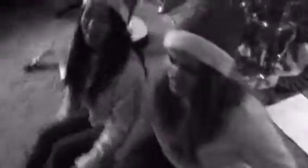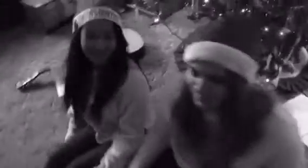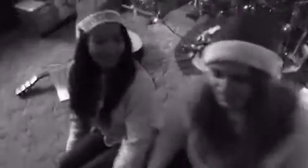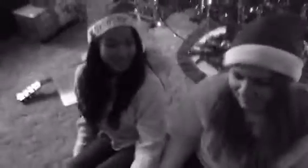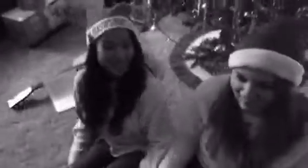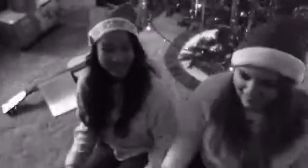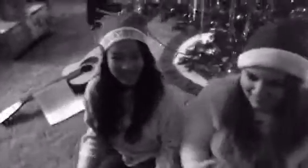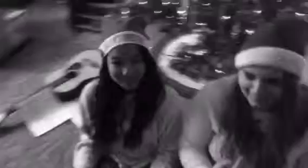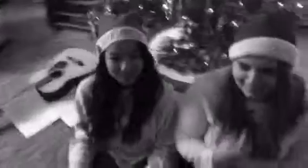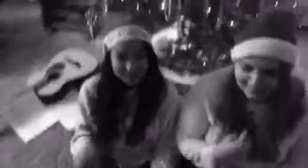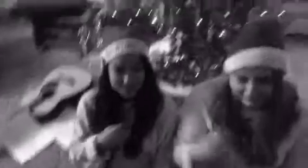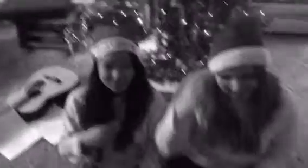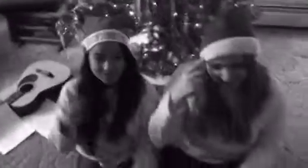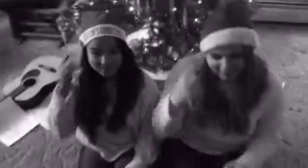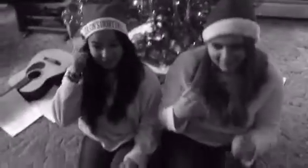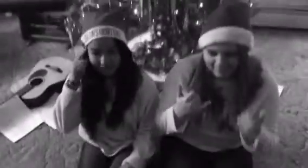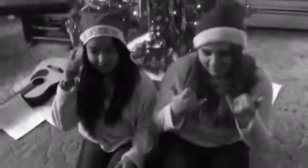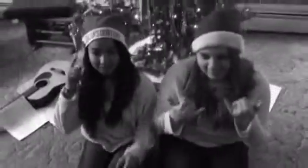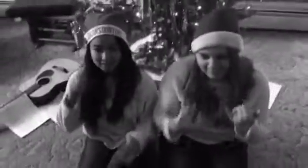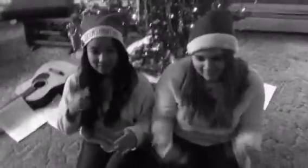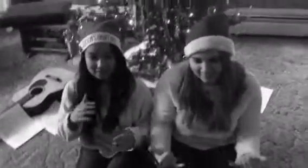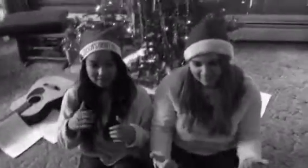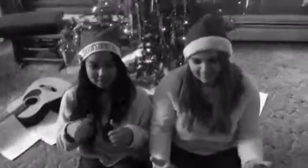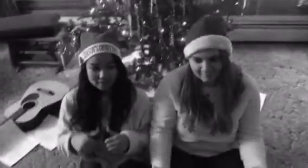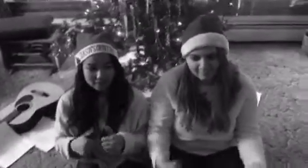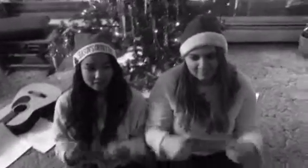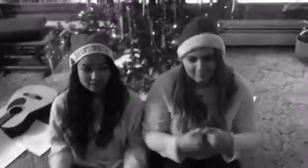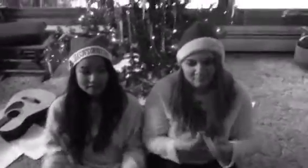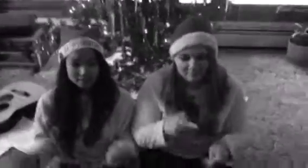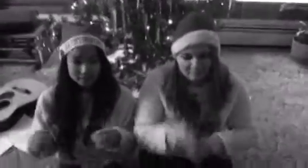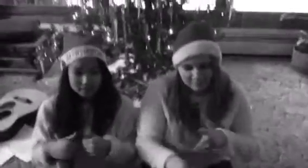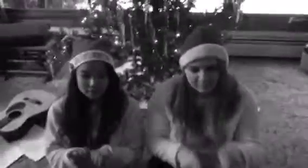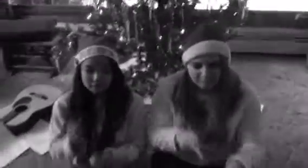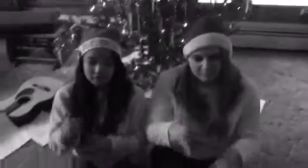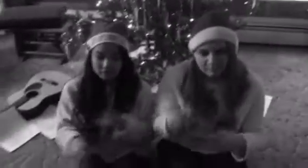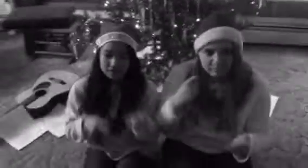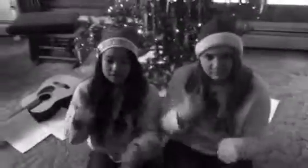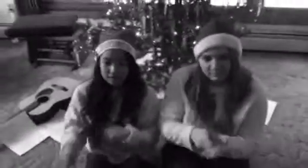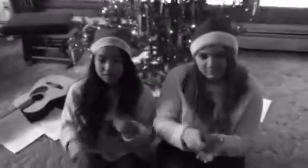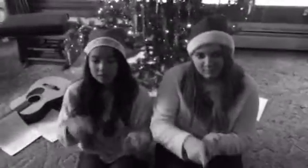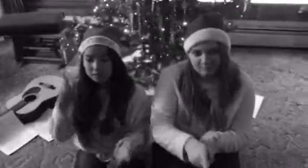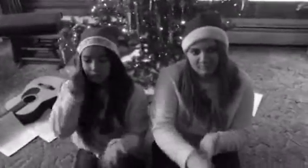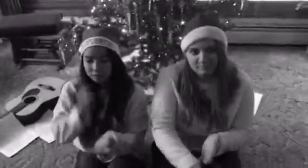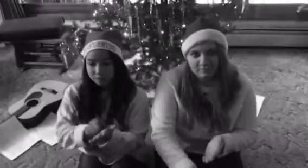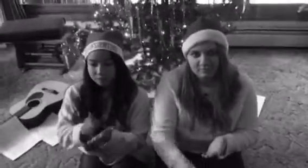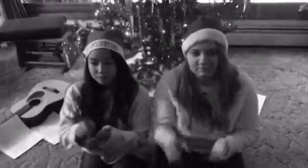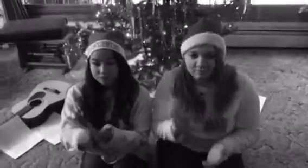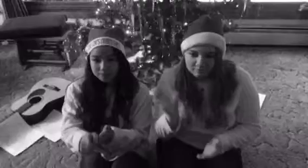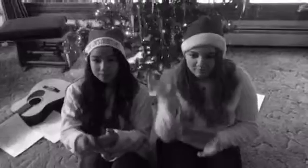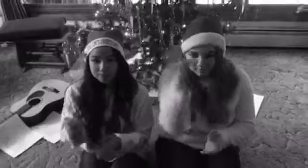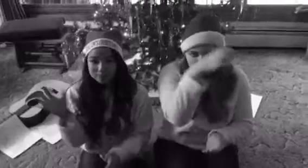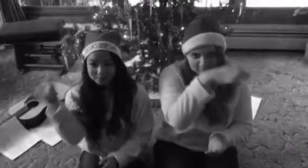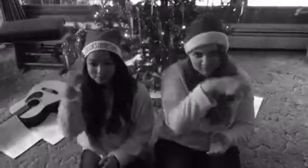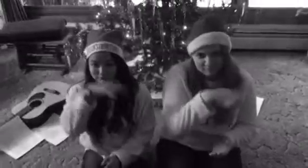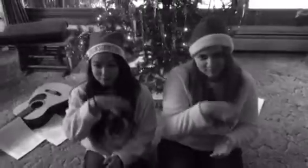And I'm thinking about how People fall in love in mysterious